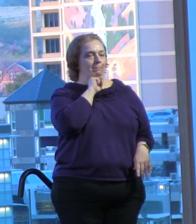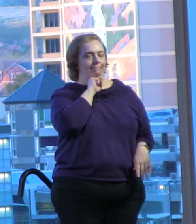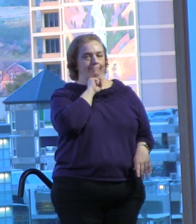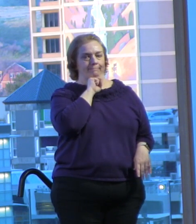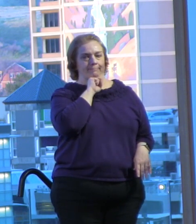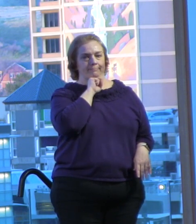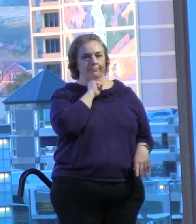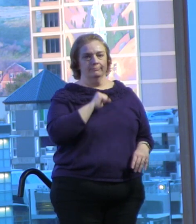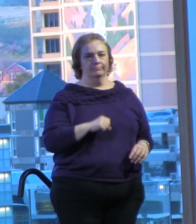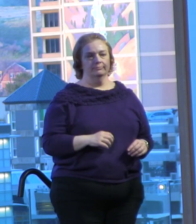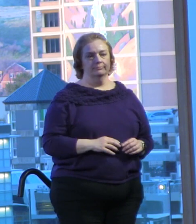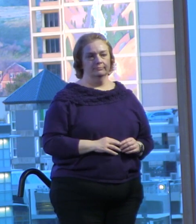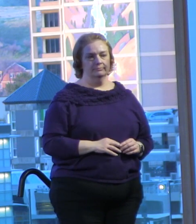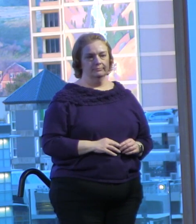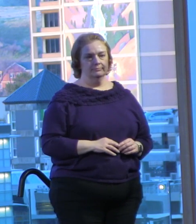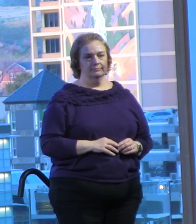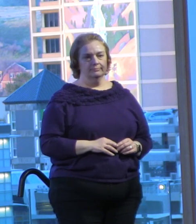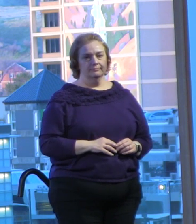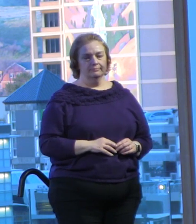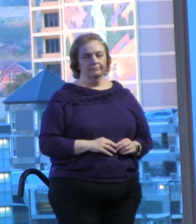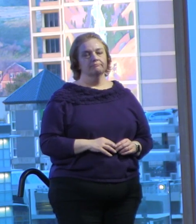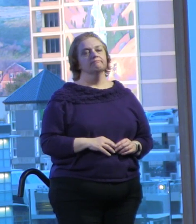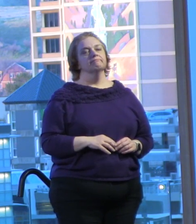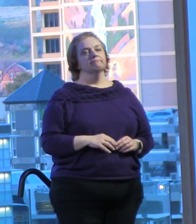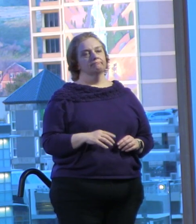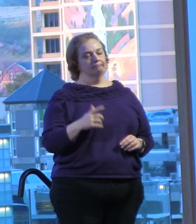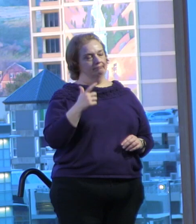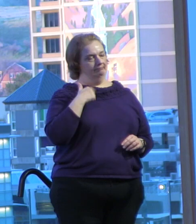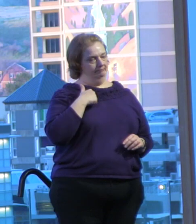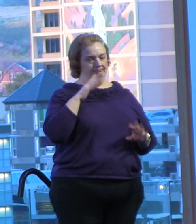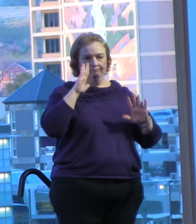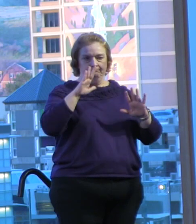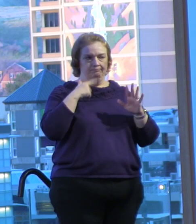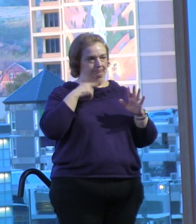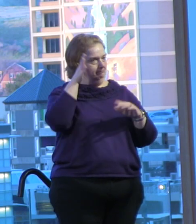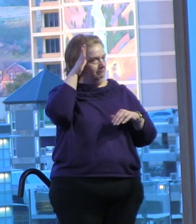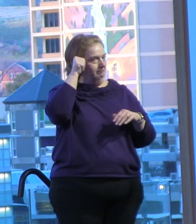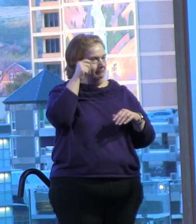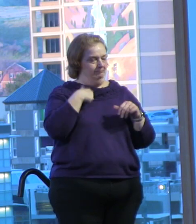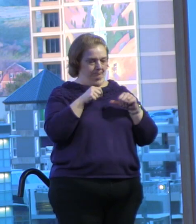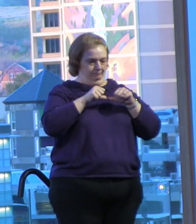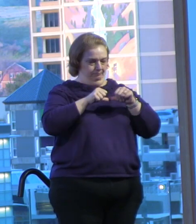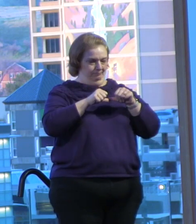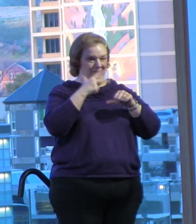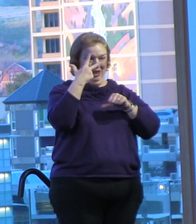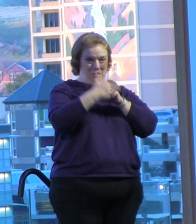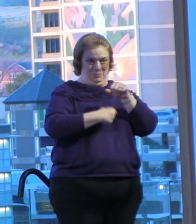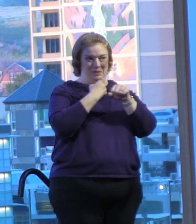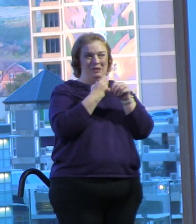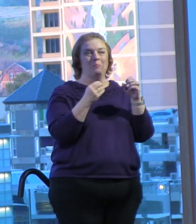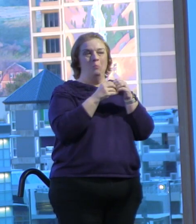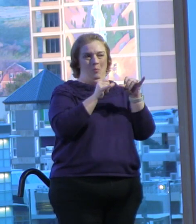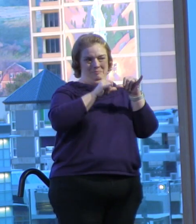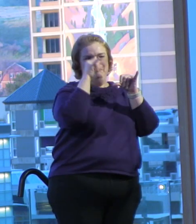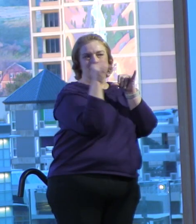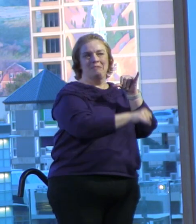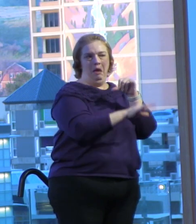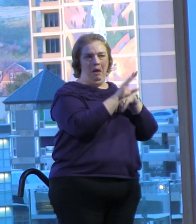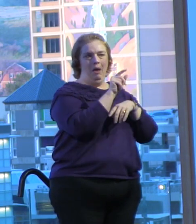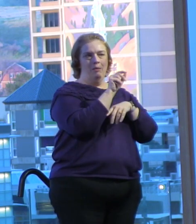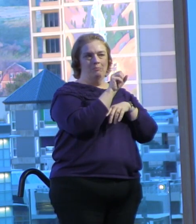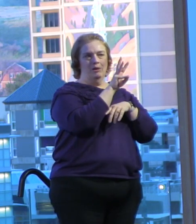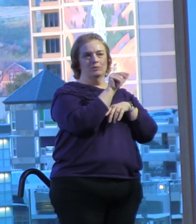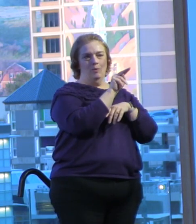So I come back, I do 3 more years in the Peace Corps in Botswana, and I come back to Idaho in June of